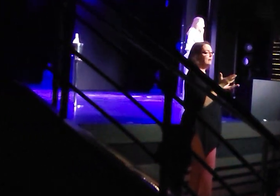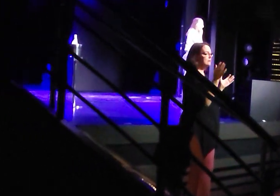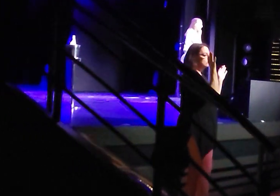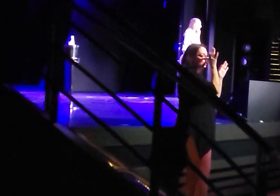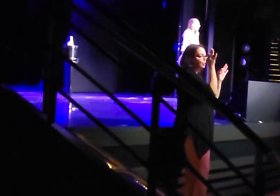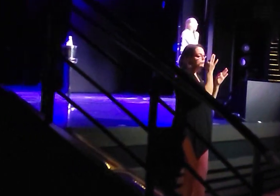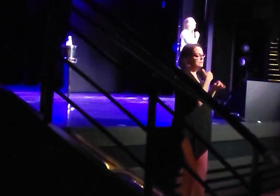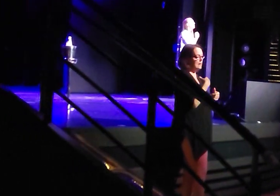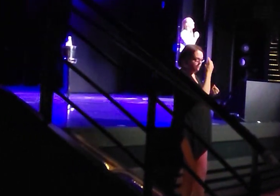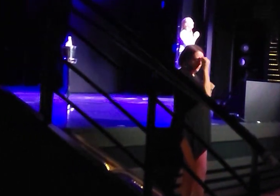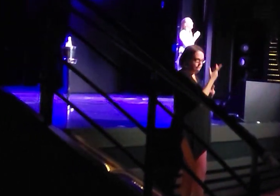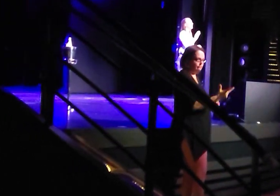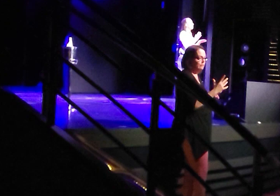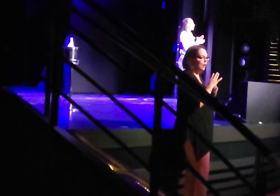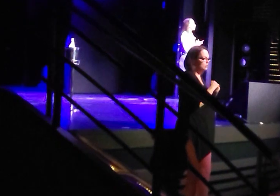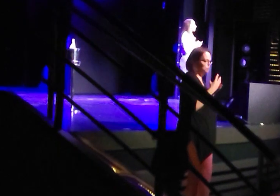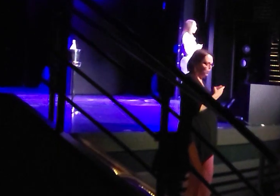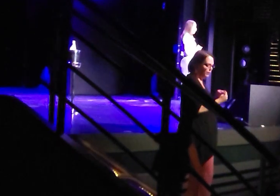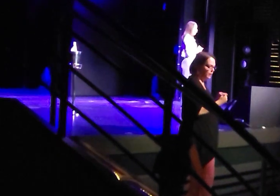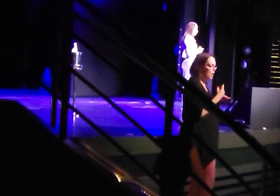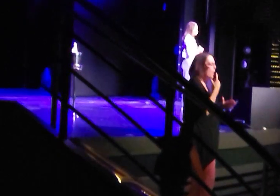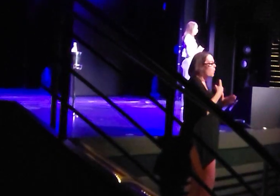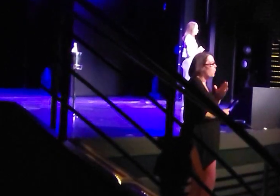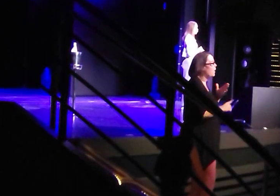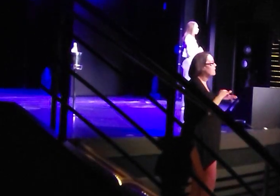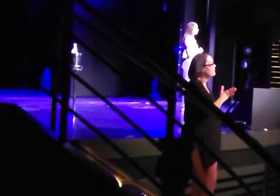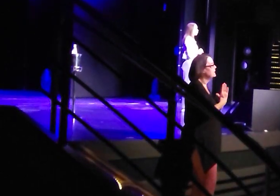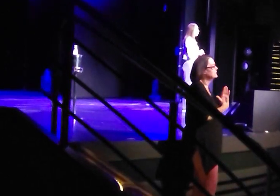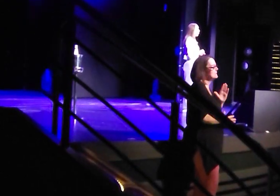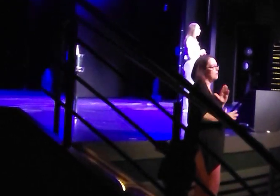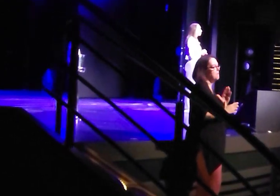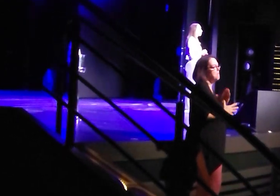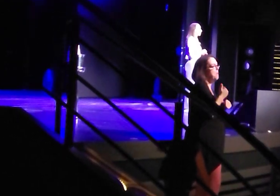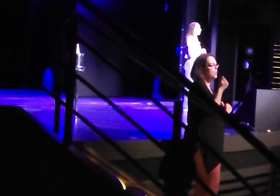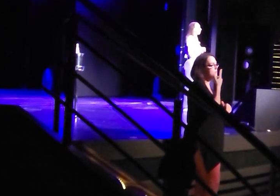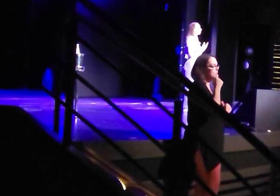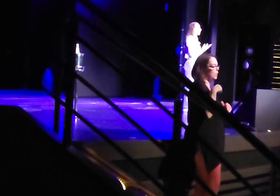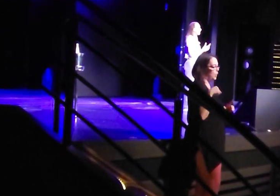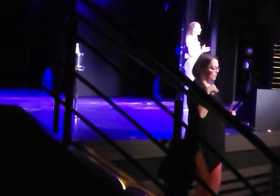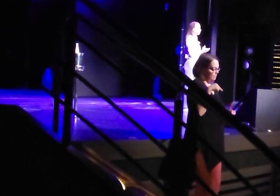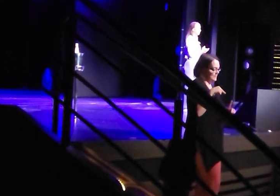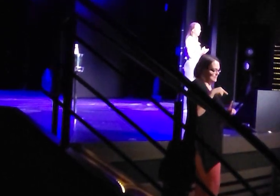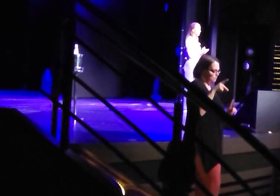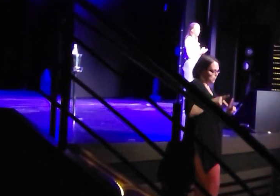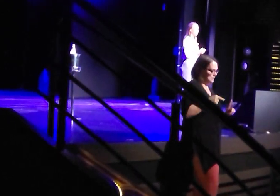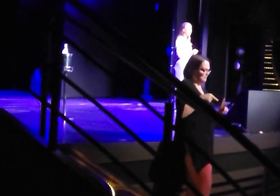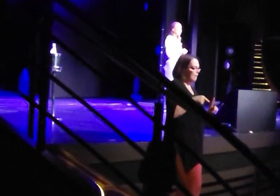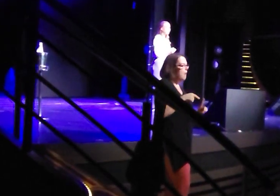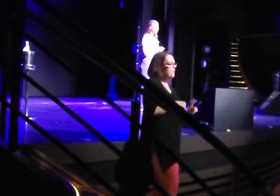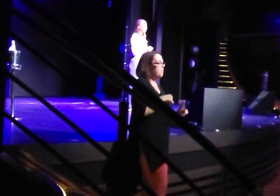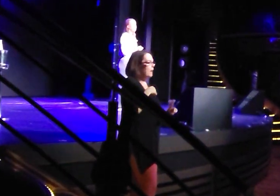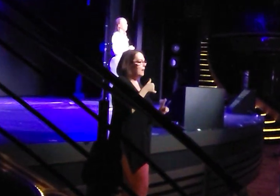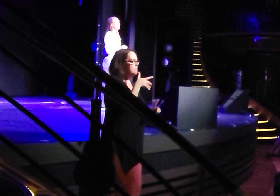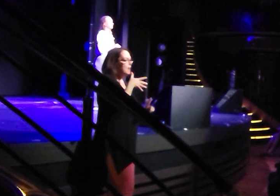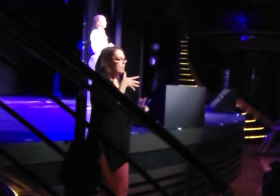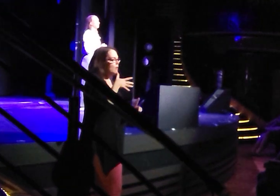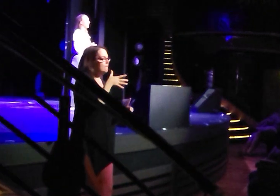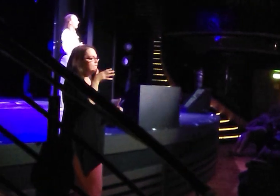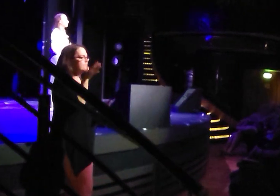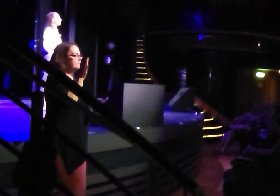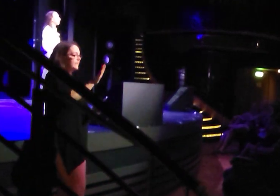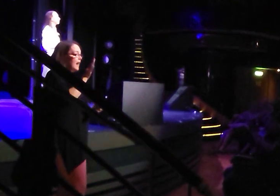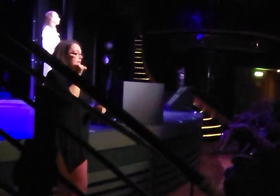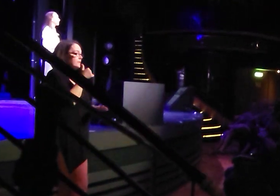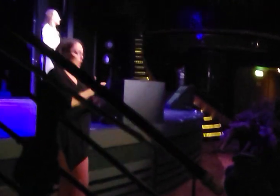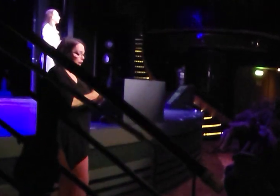this. What means the most to her is that she is a proud mother of 5 daughters, 10